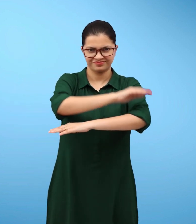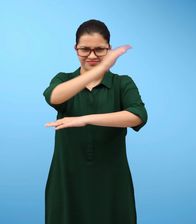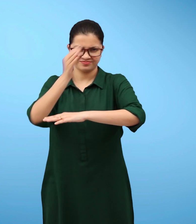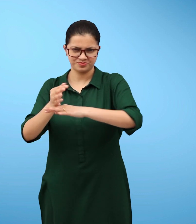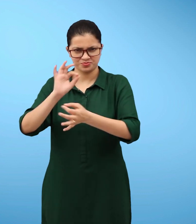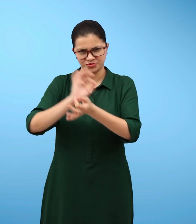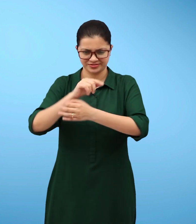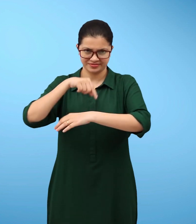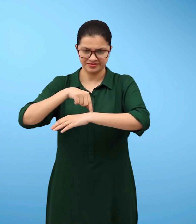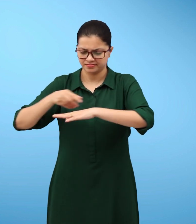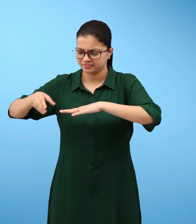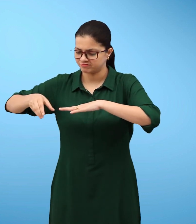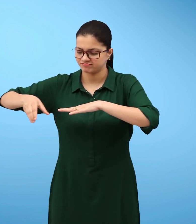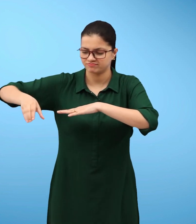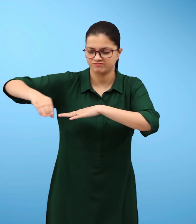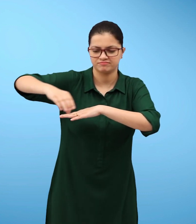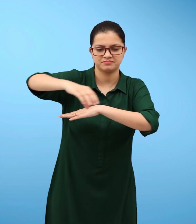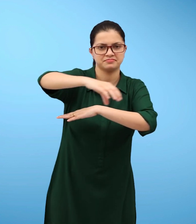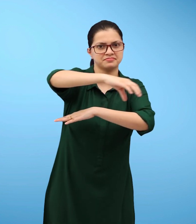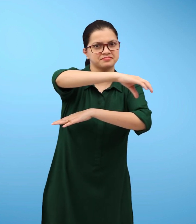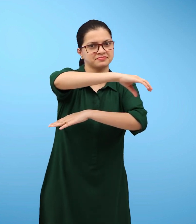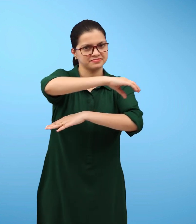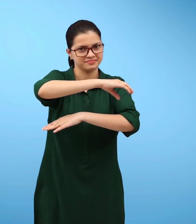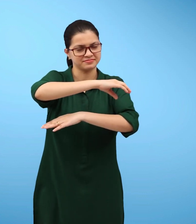Circular path around the stupa.